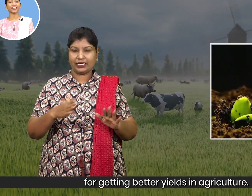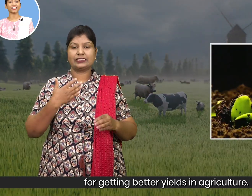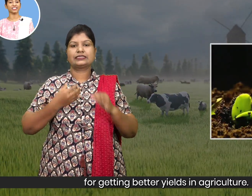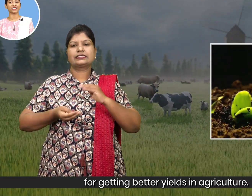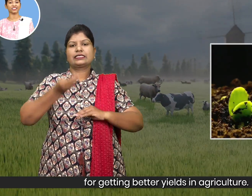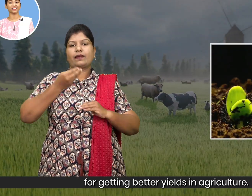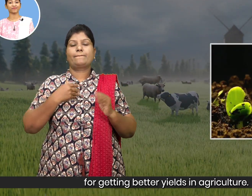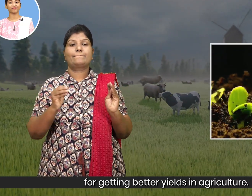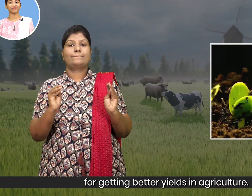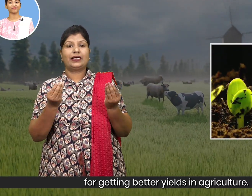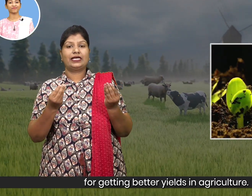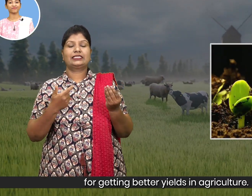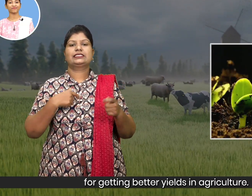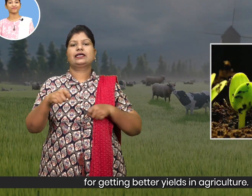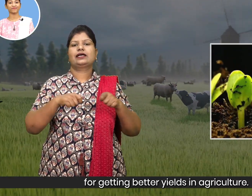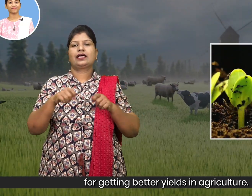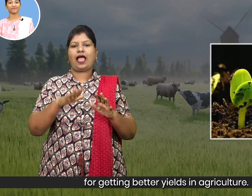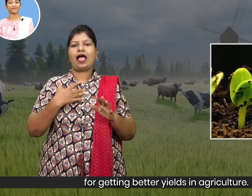in agriculture.